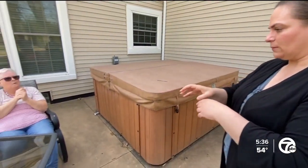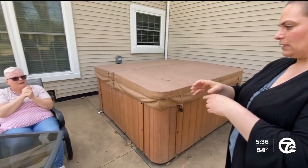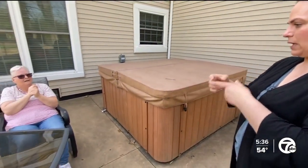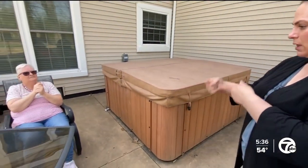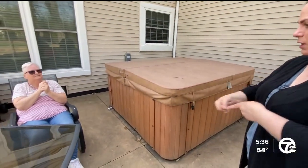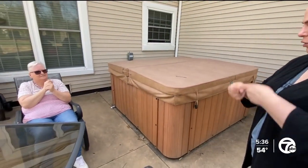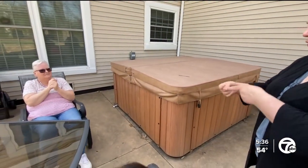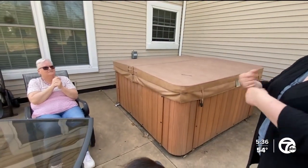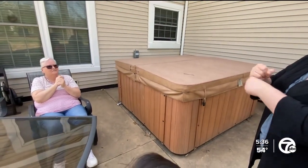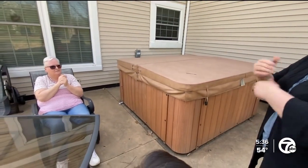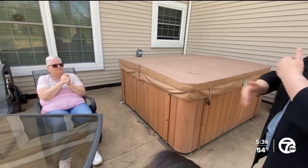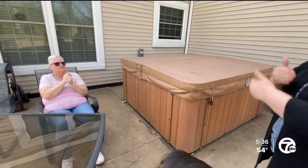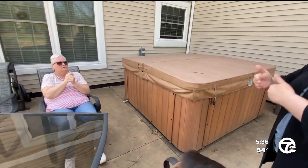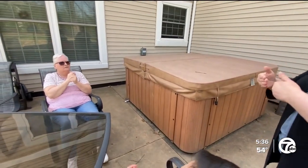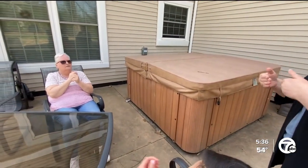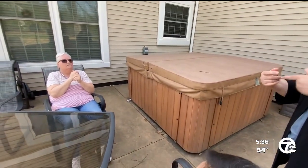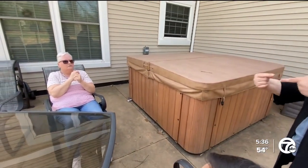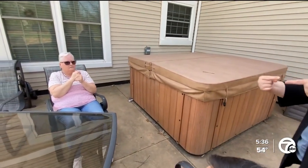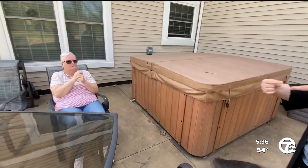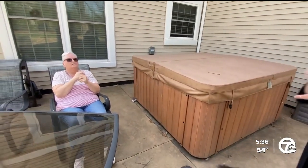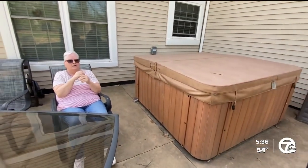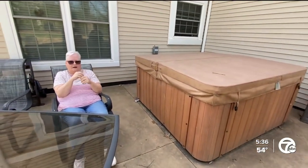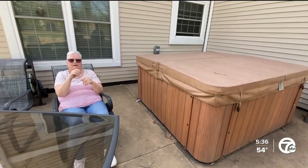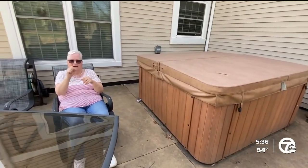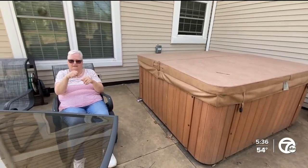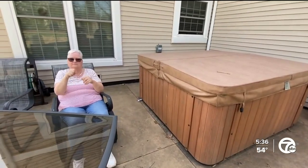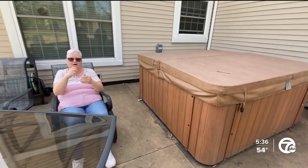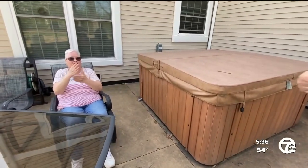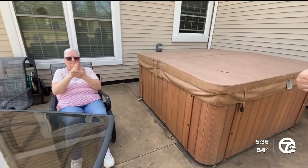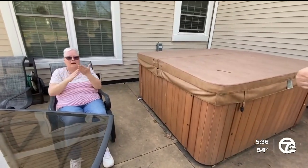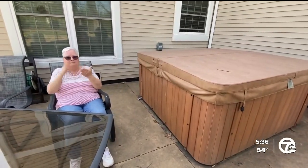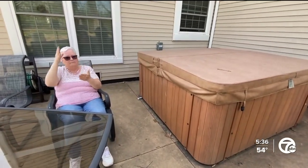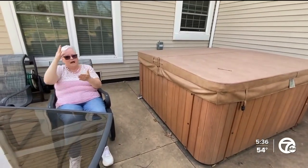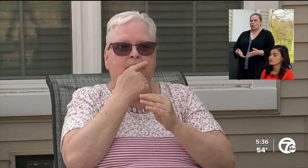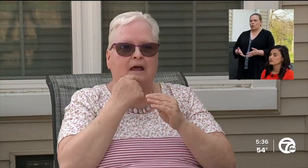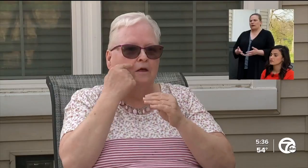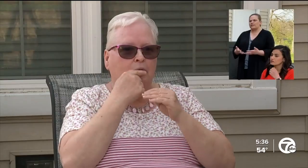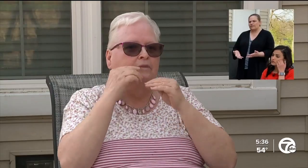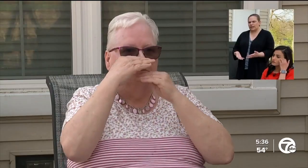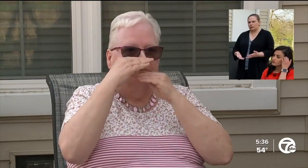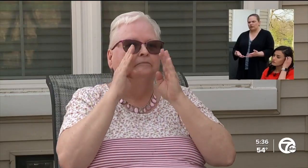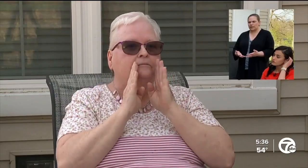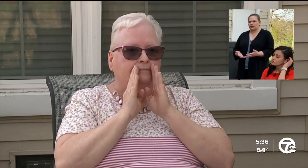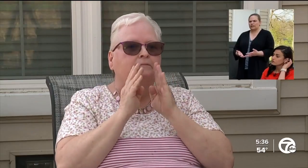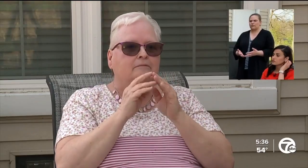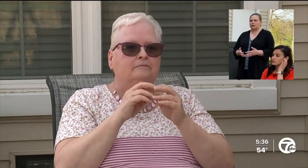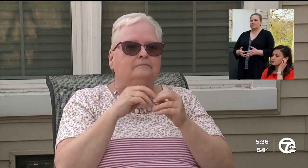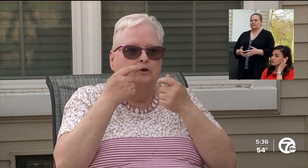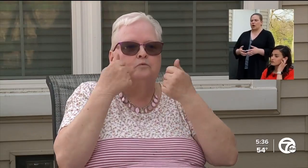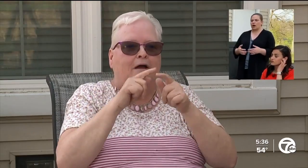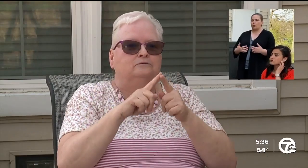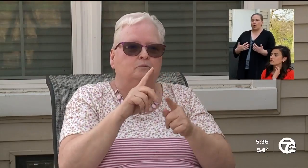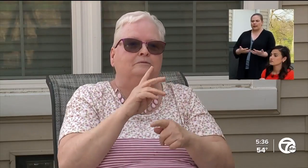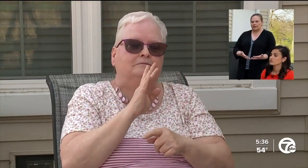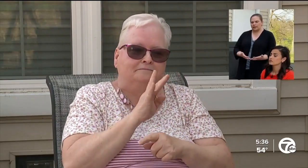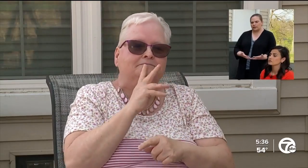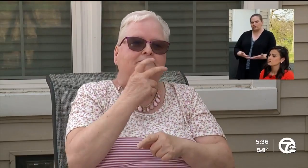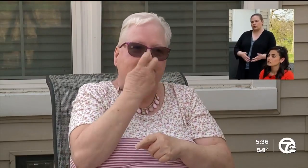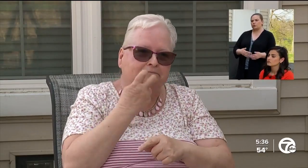interpreter. Morrison is a former ASL specialist and educator. What is available typically focuses on what can their ears do and